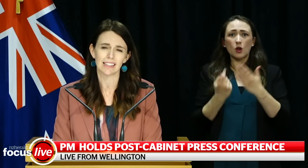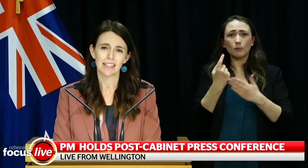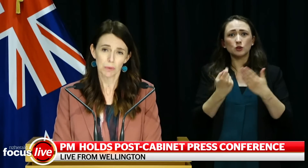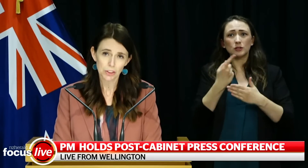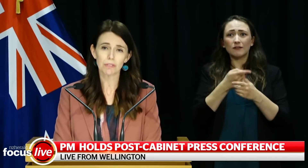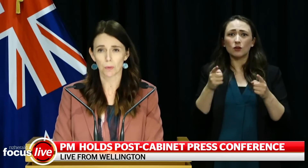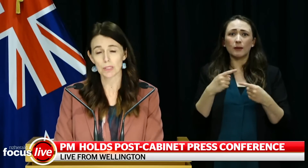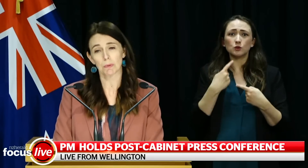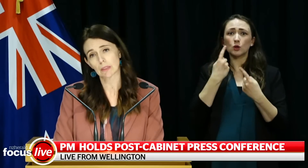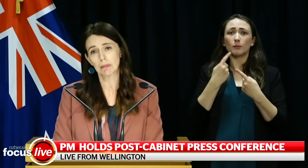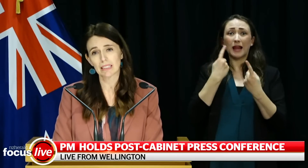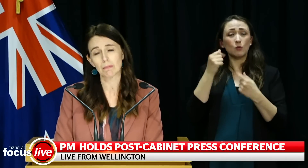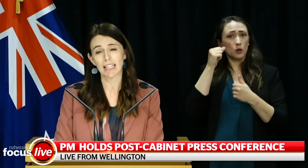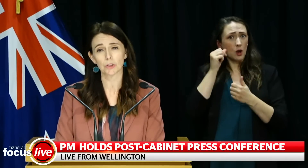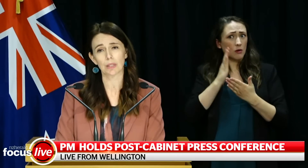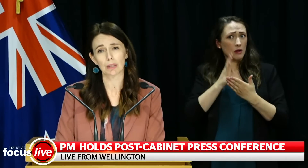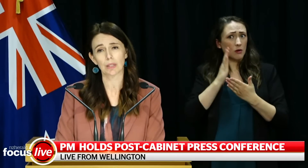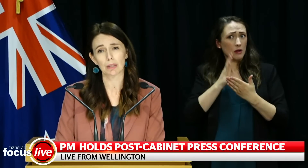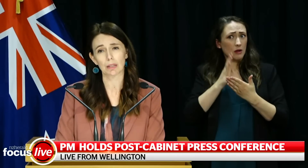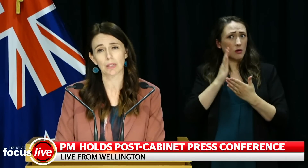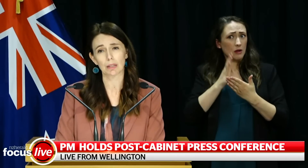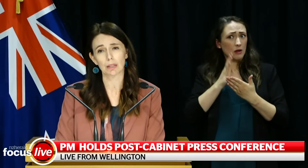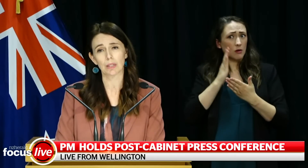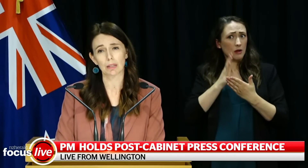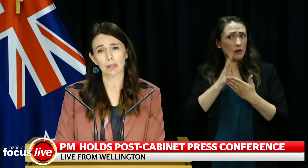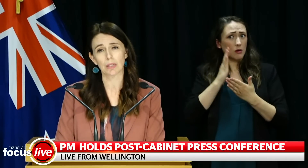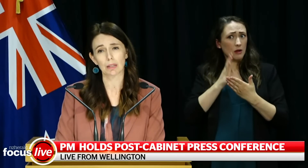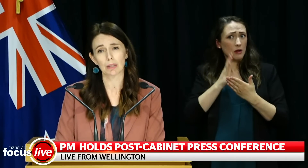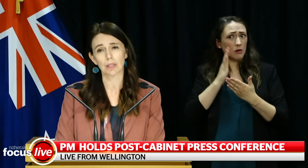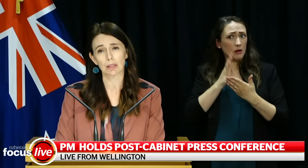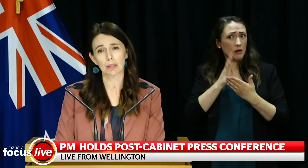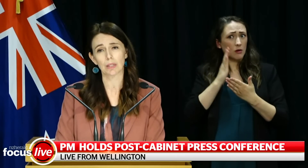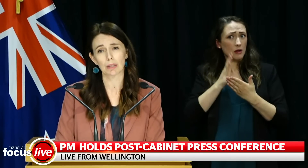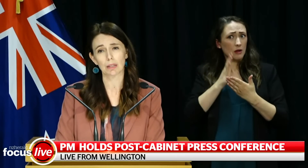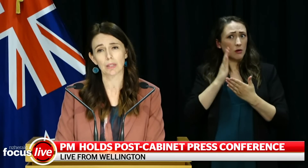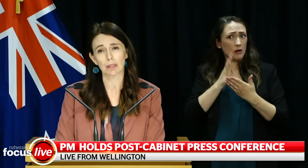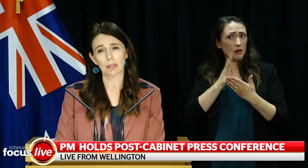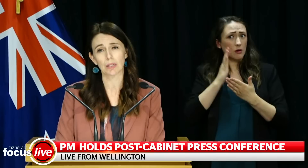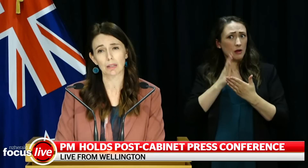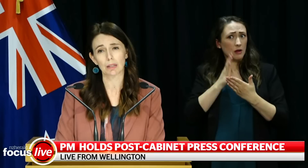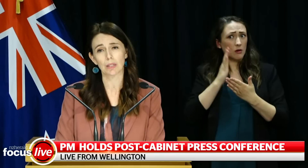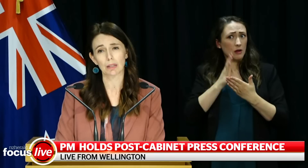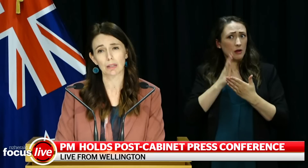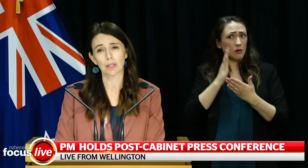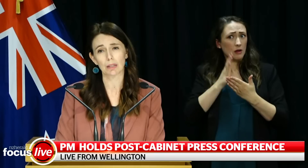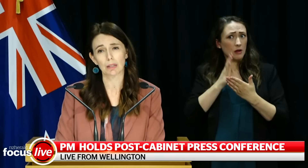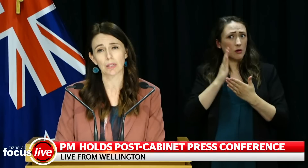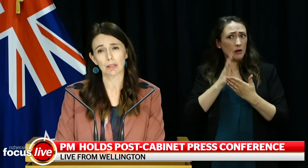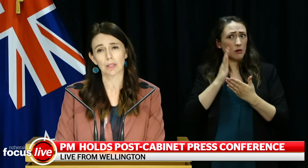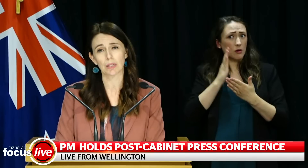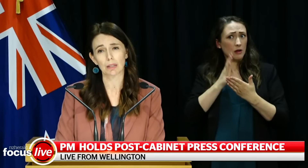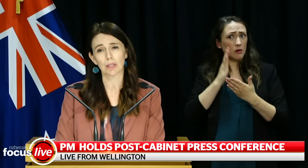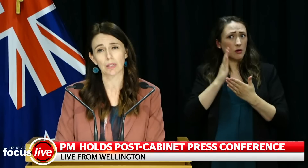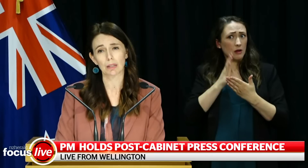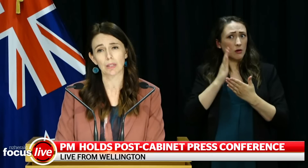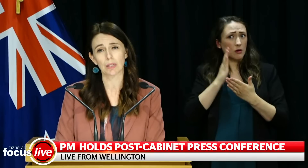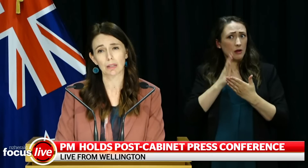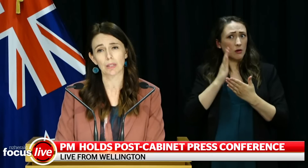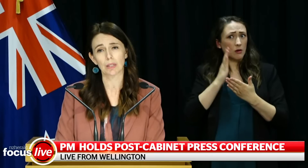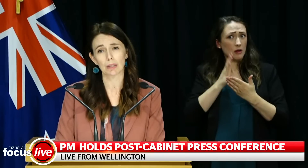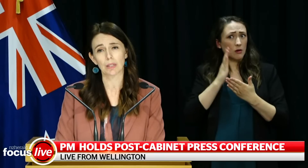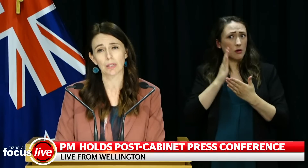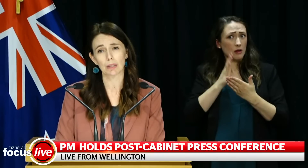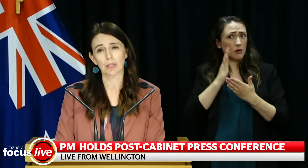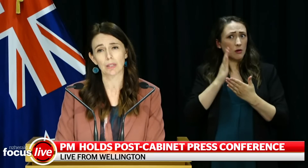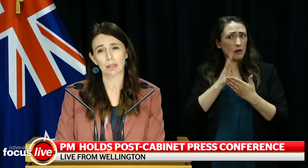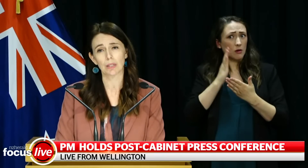situations. And we do have a responsibility to make sure they're being kept safe. And that is why, for instance, the police were involved. If I may, beyond that,